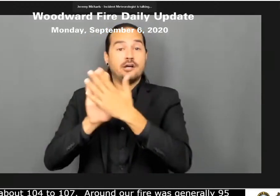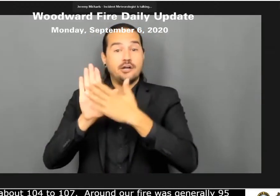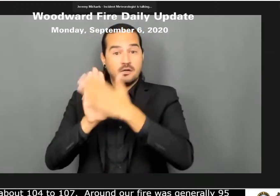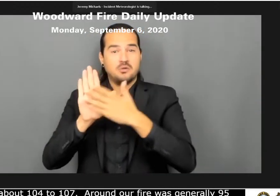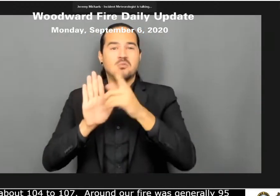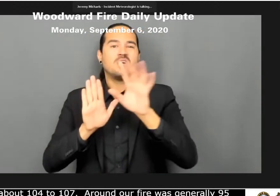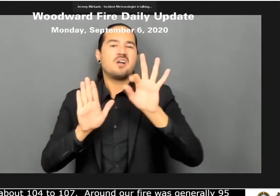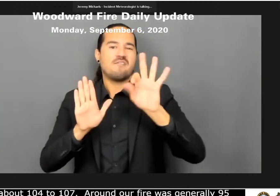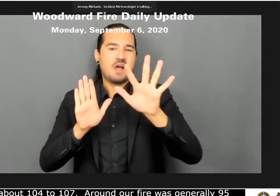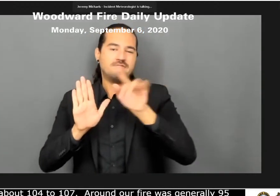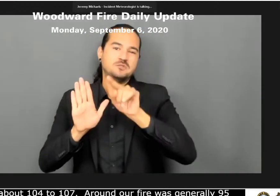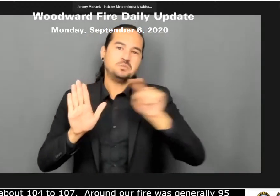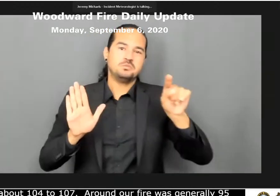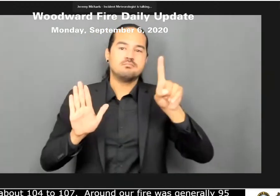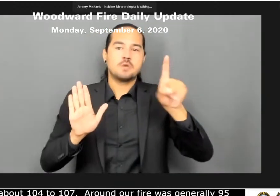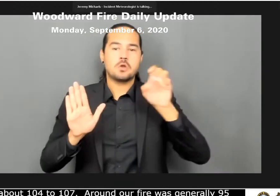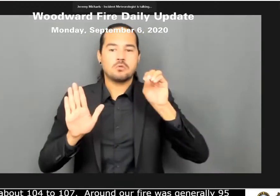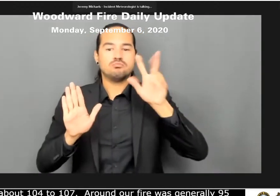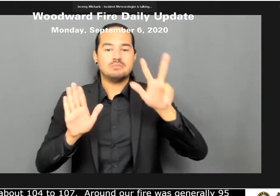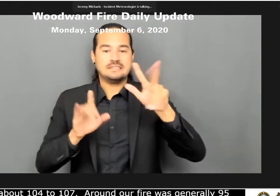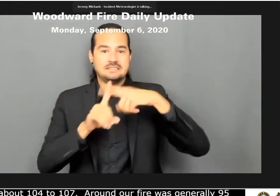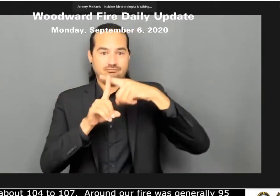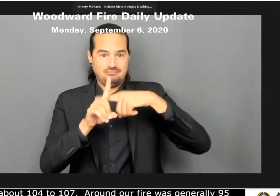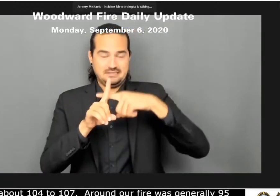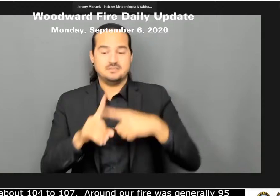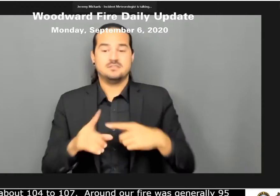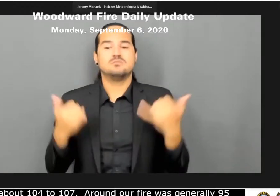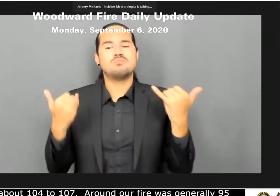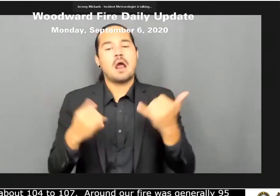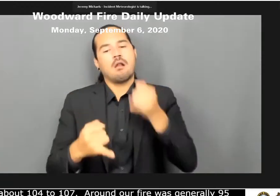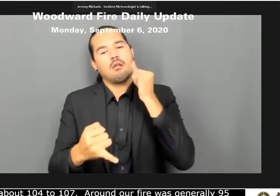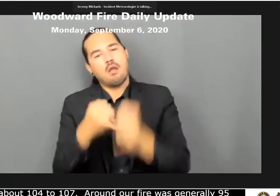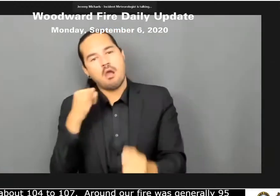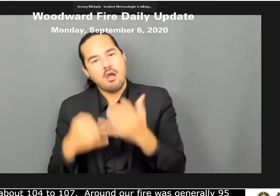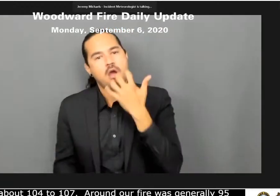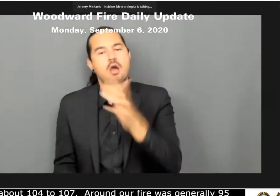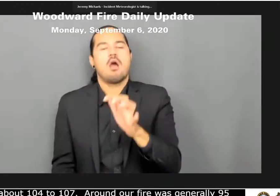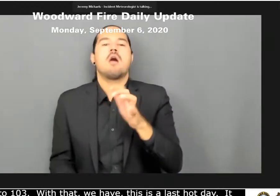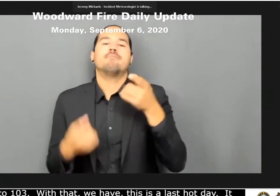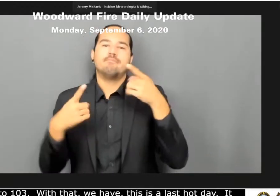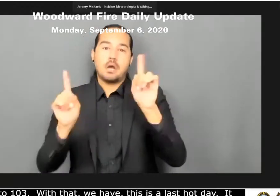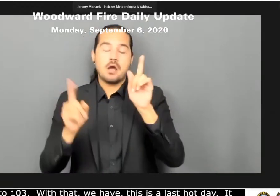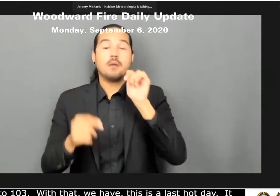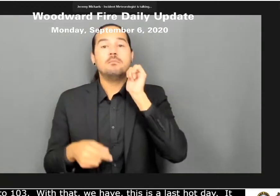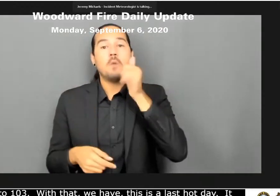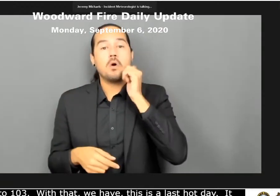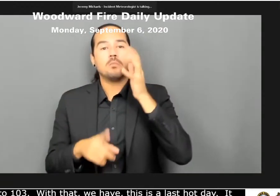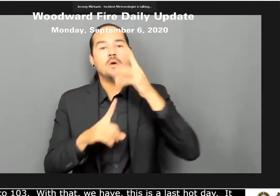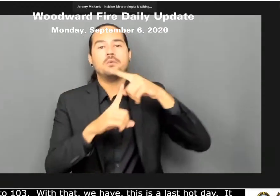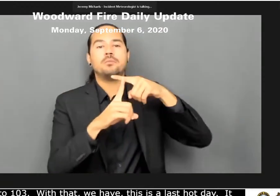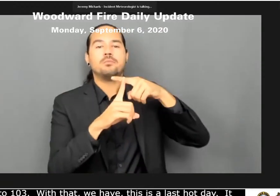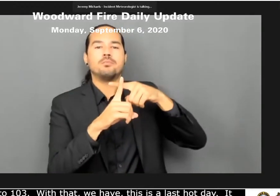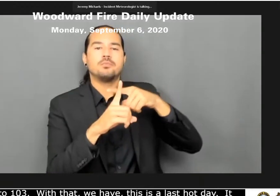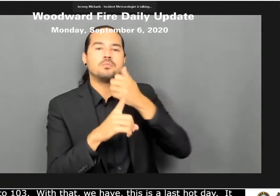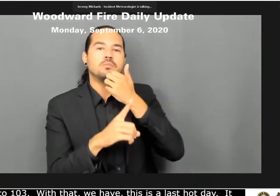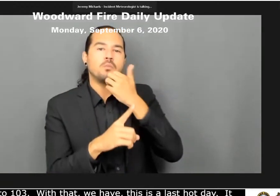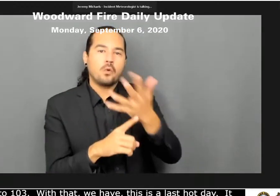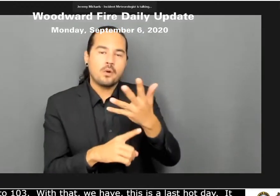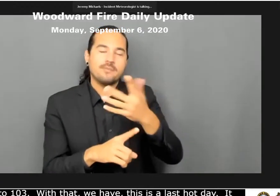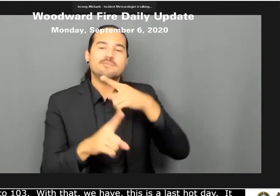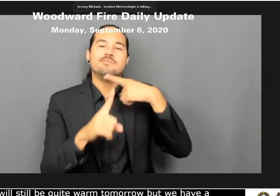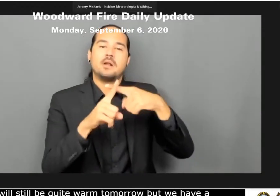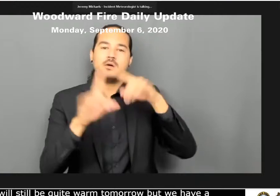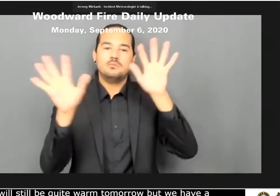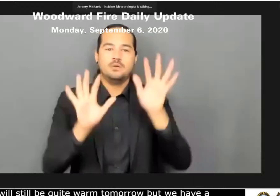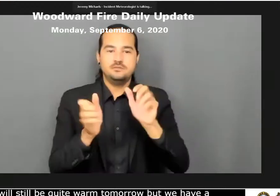last hot day. It'll still be quite warm tomorrow, but we have a pattern change, and we're going to see a storm system move through the area, but that's